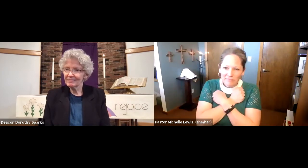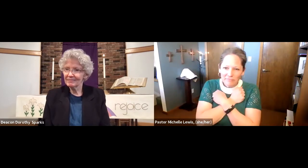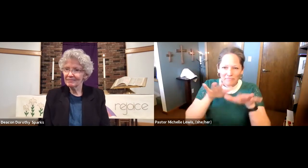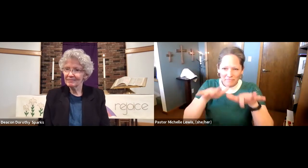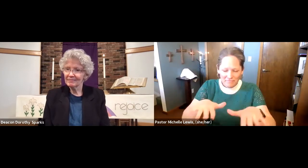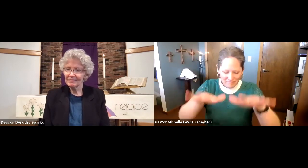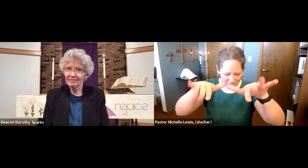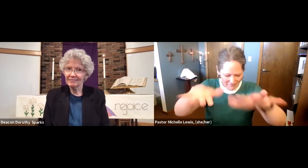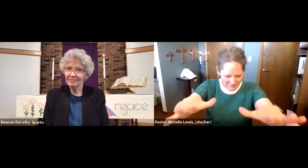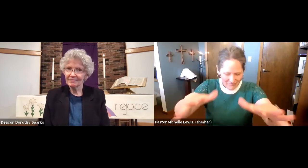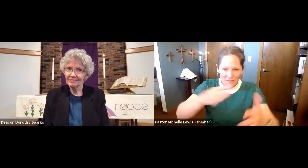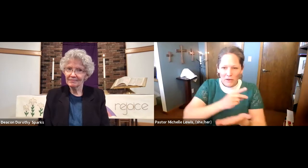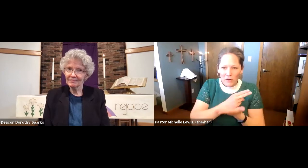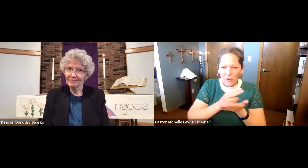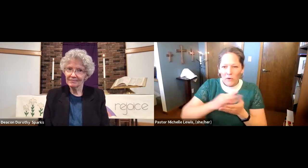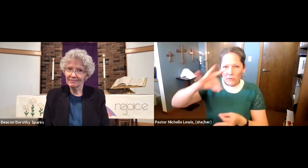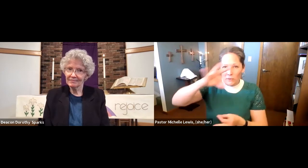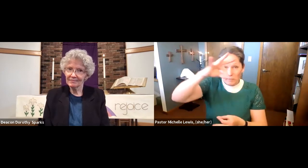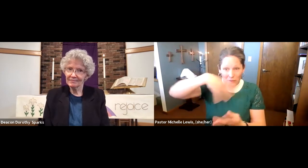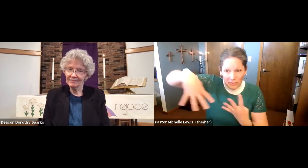the love of God,